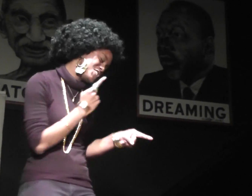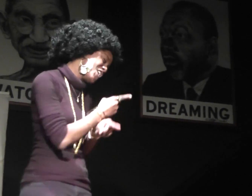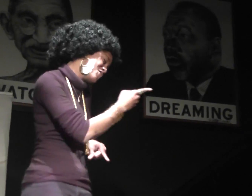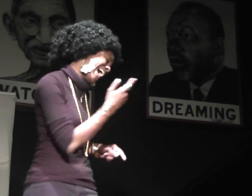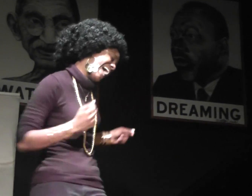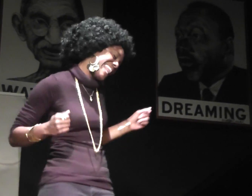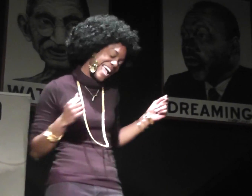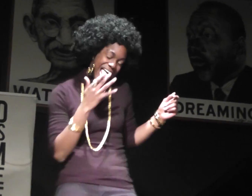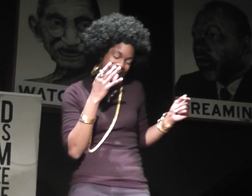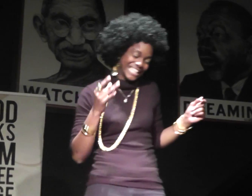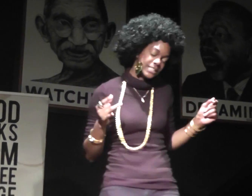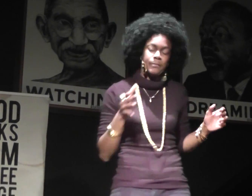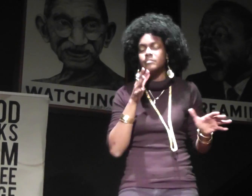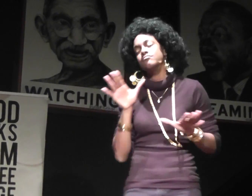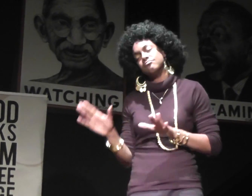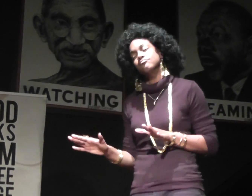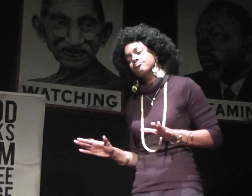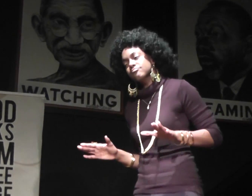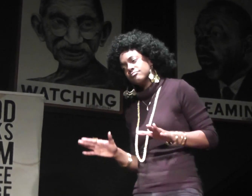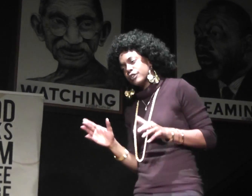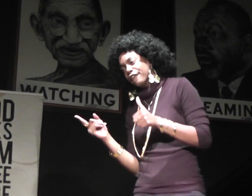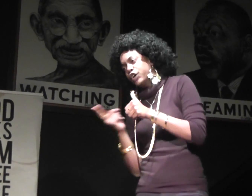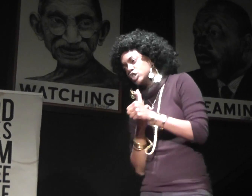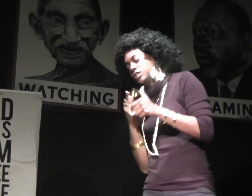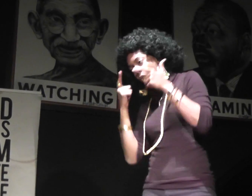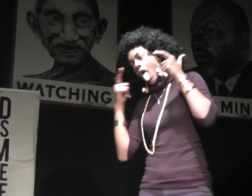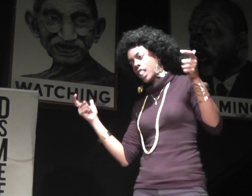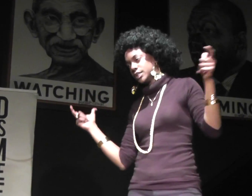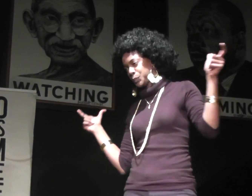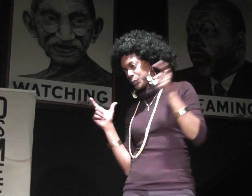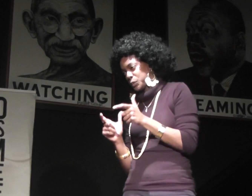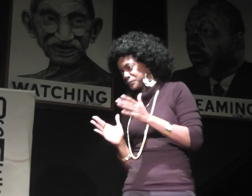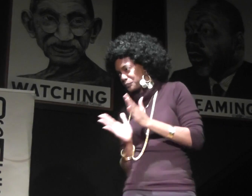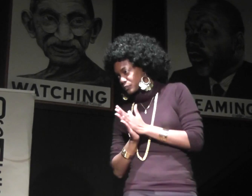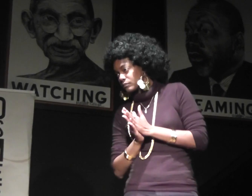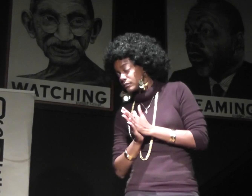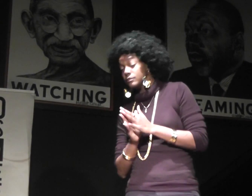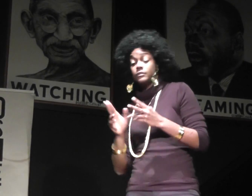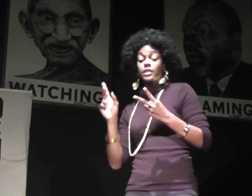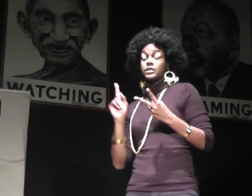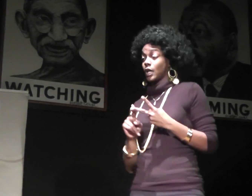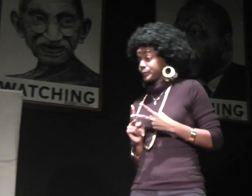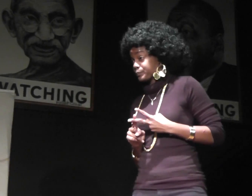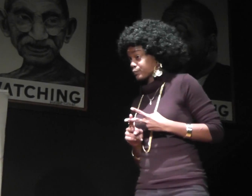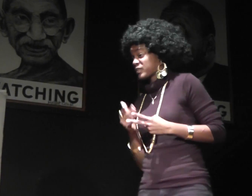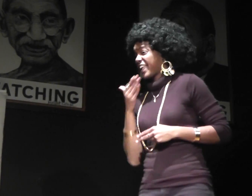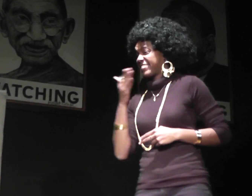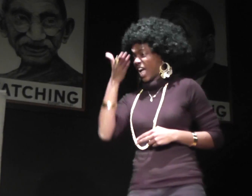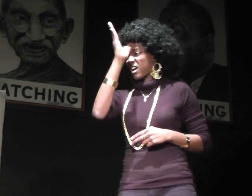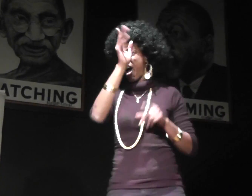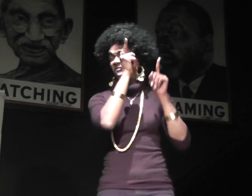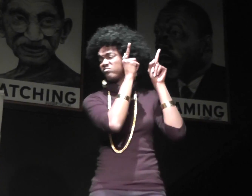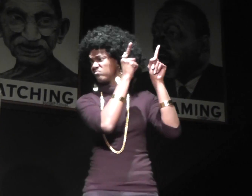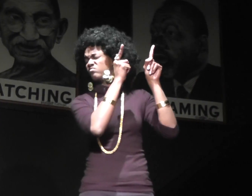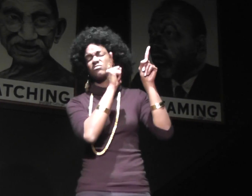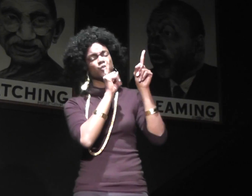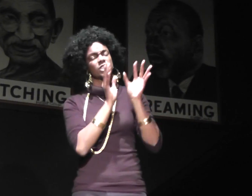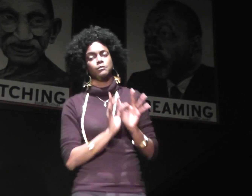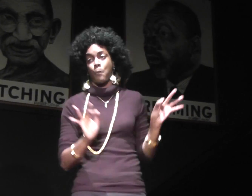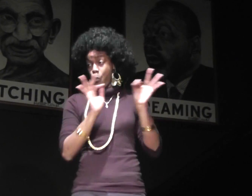tonight. I know. I'd say, Mom, you're right, you're right. Okay, well, first you need to bring that head down a little bit, because it's a little bit too